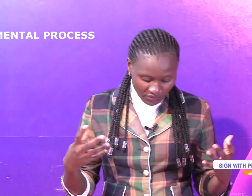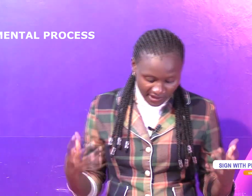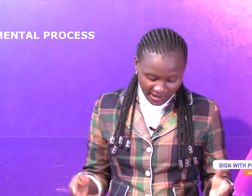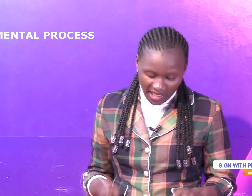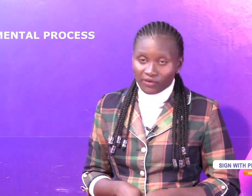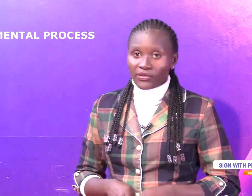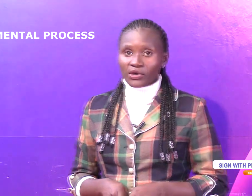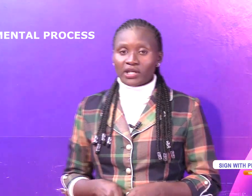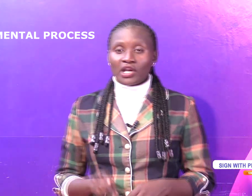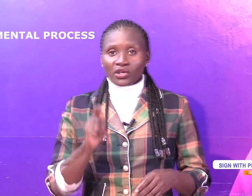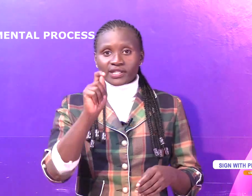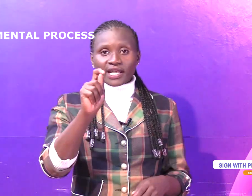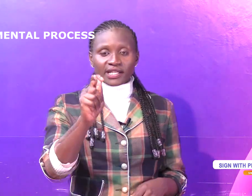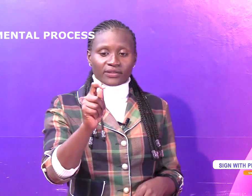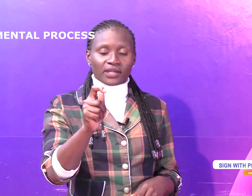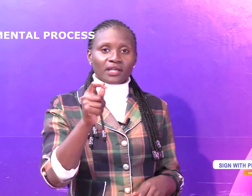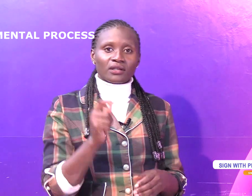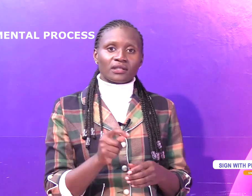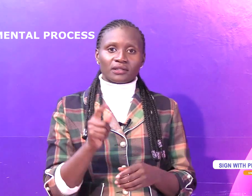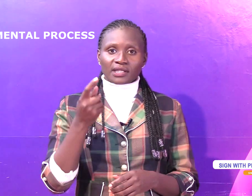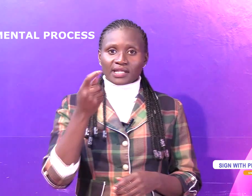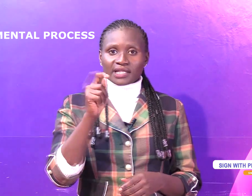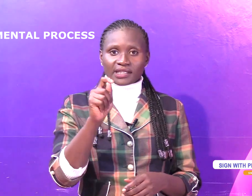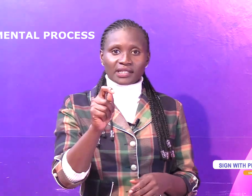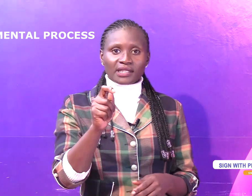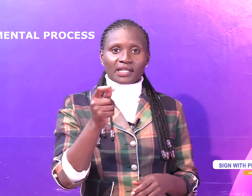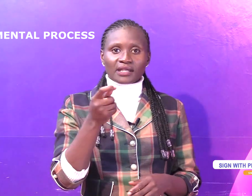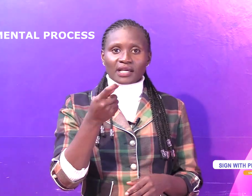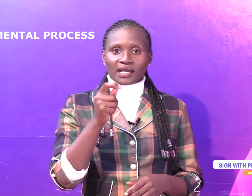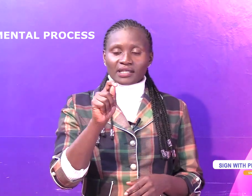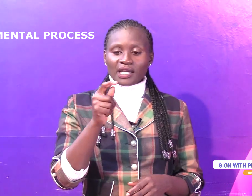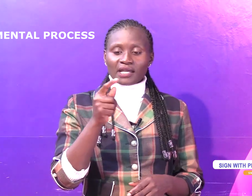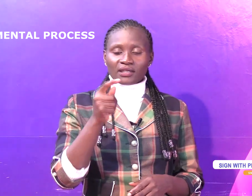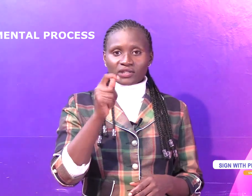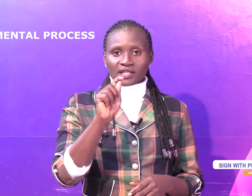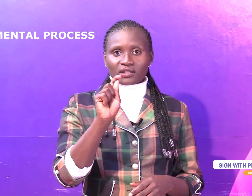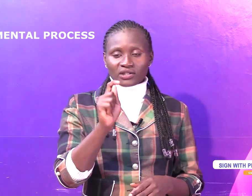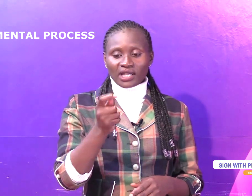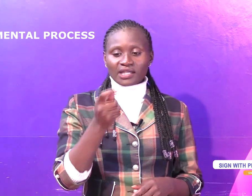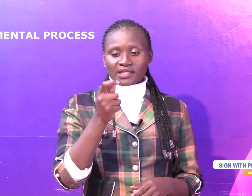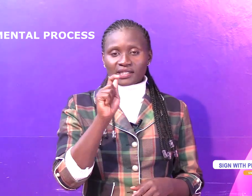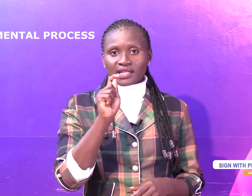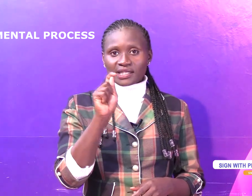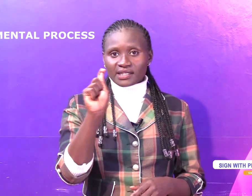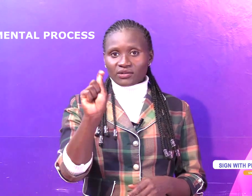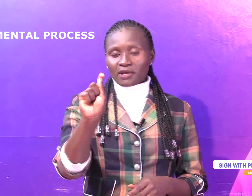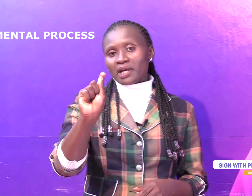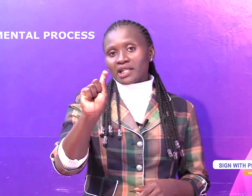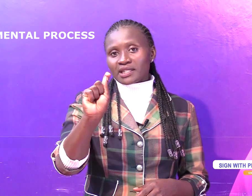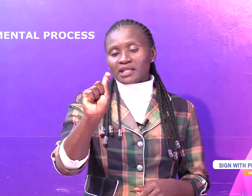sign theory? Using letter T. This is letter T, and then you just initialize this letter T. You remember letter T, and